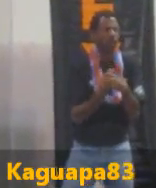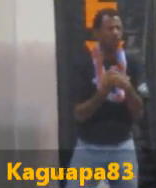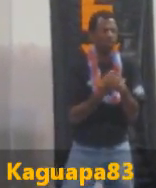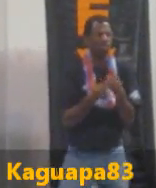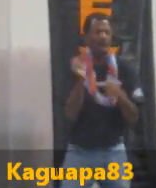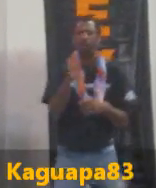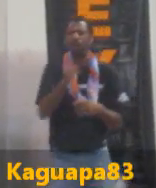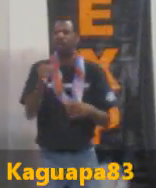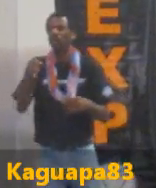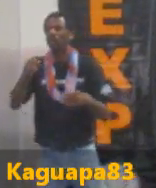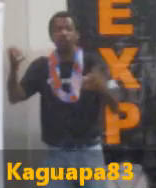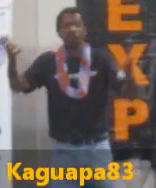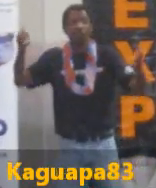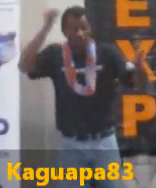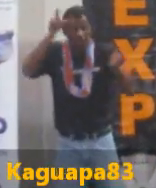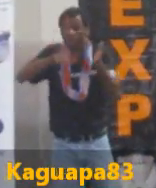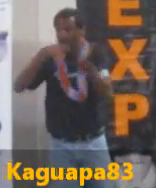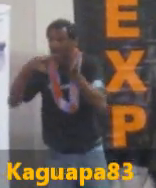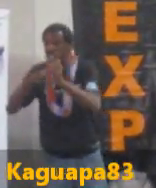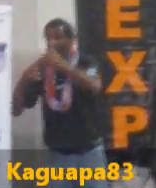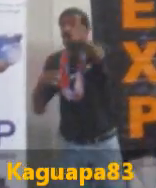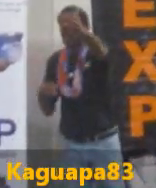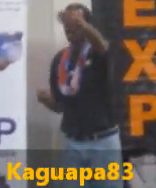both captioned and in sign language, so everyone will be understanding.